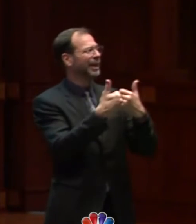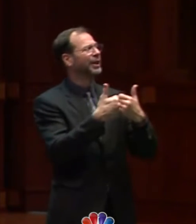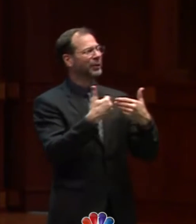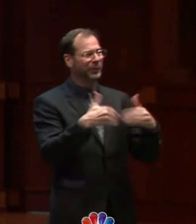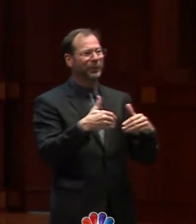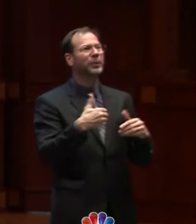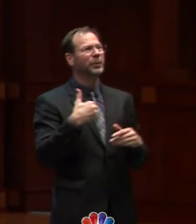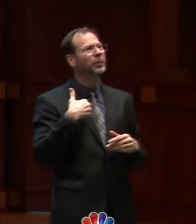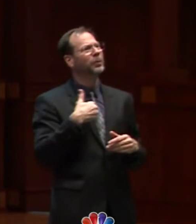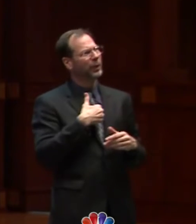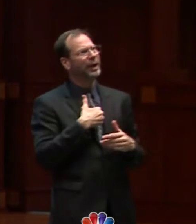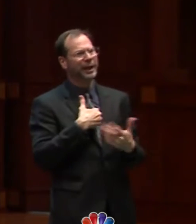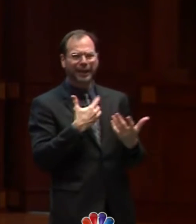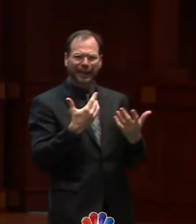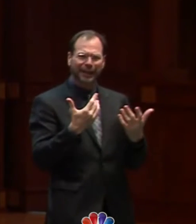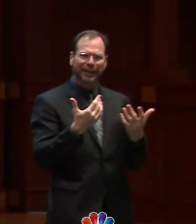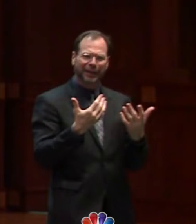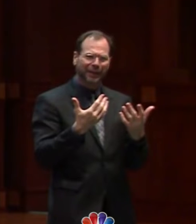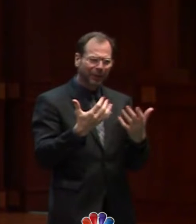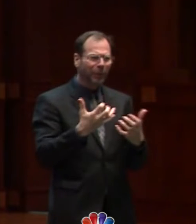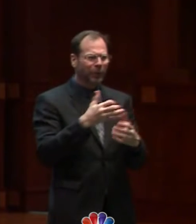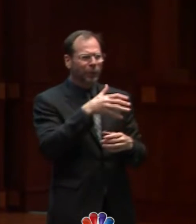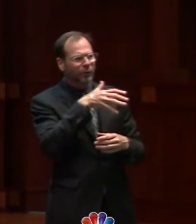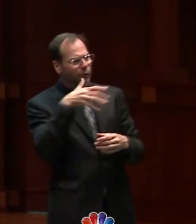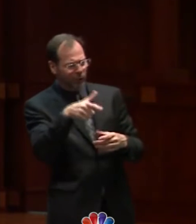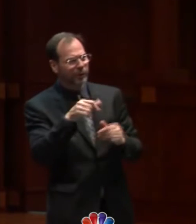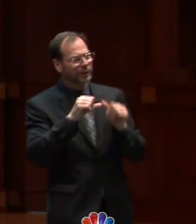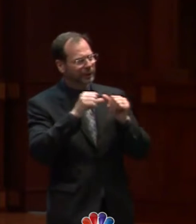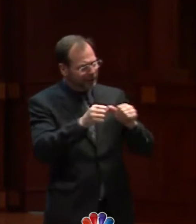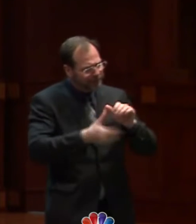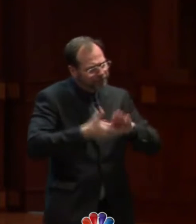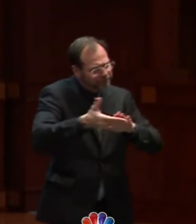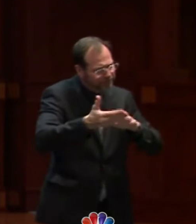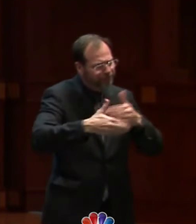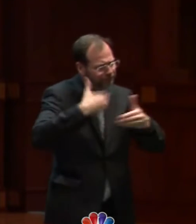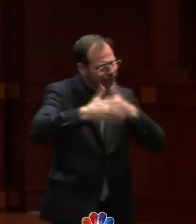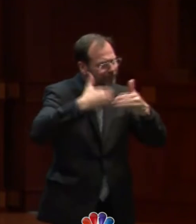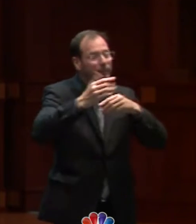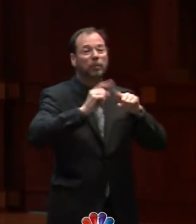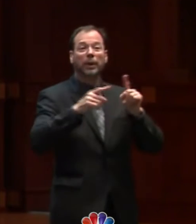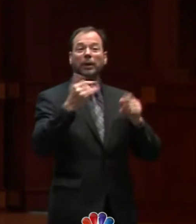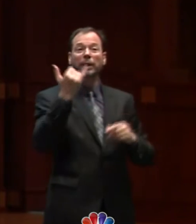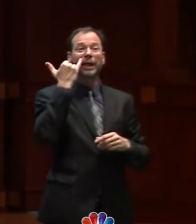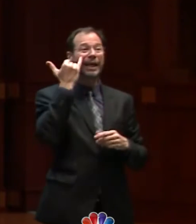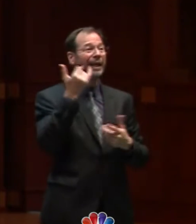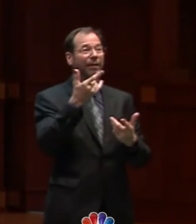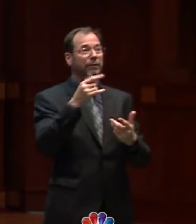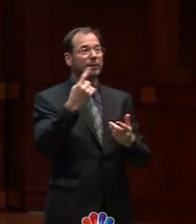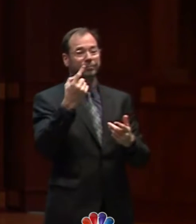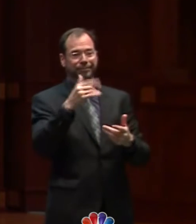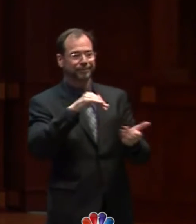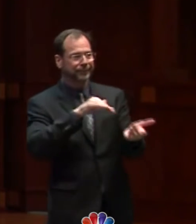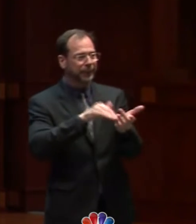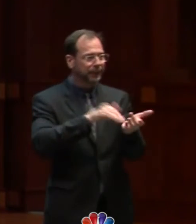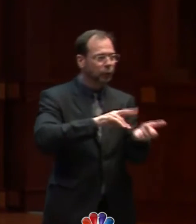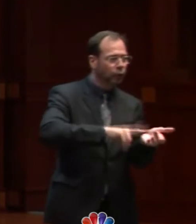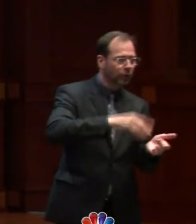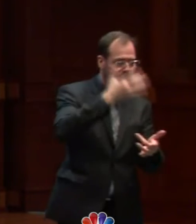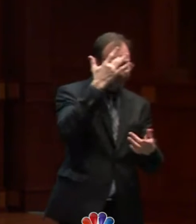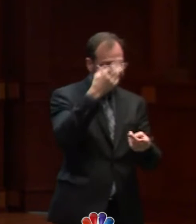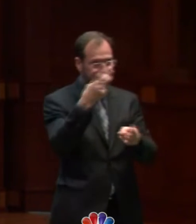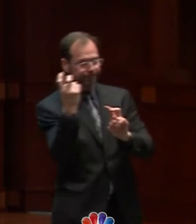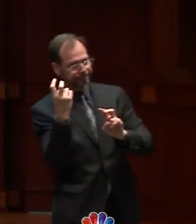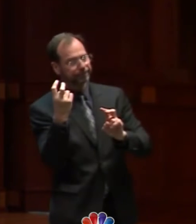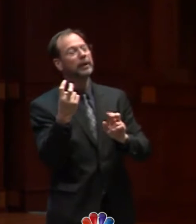very focused on wanting to keep the rurals up and running, but when somebody does get knocked down by contracting the illness and so